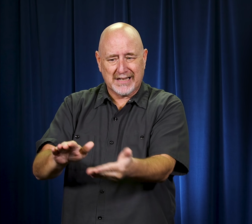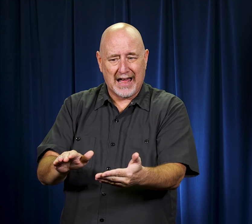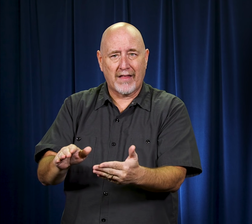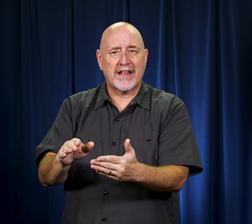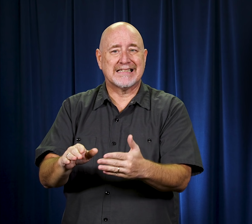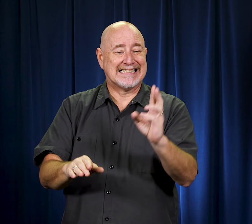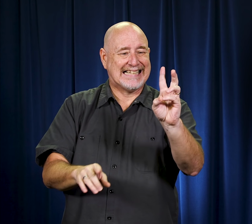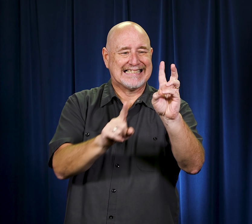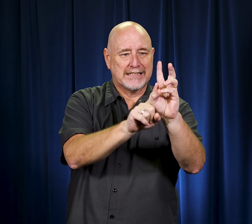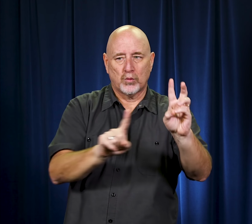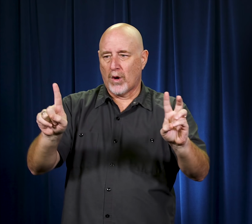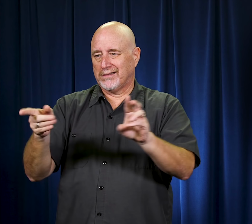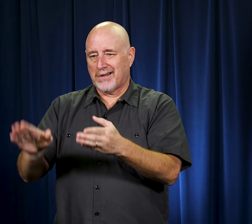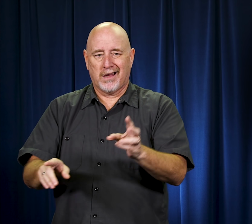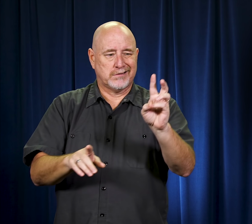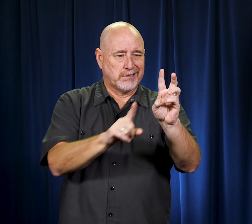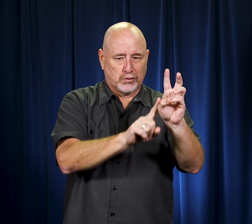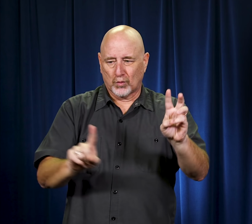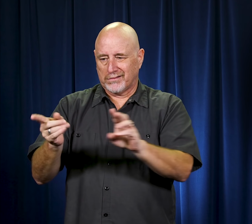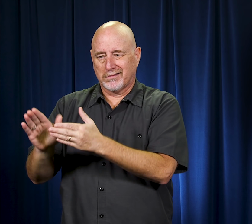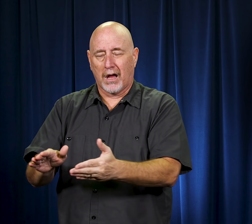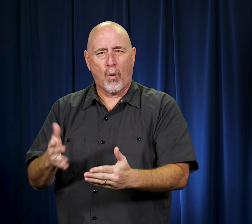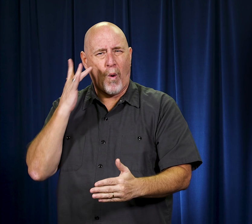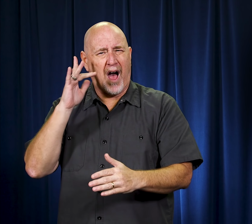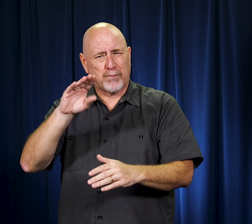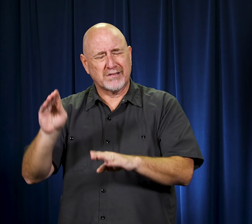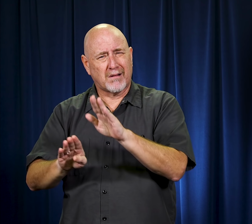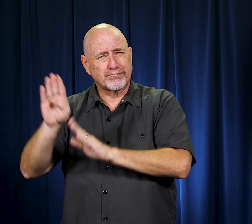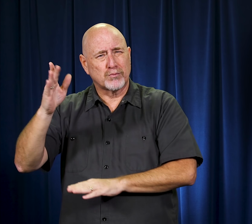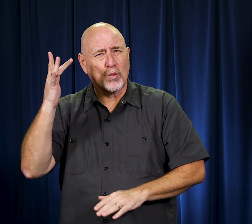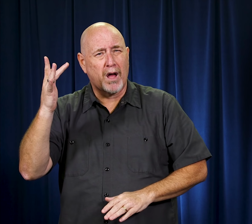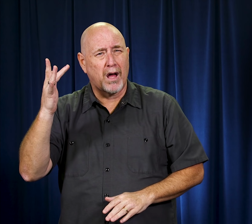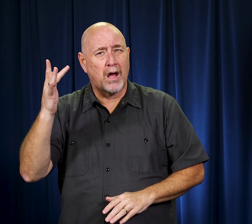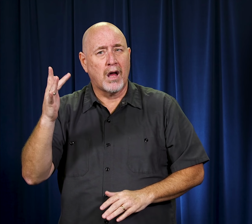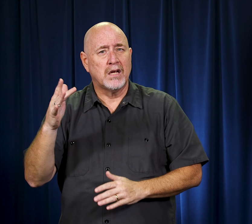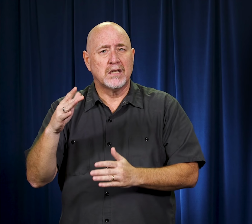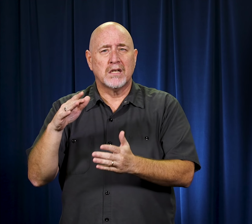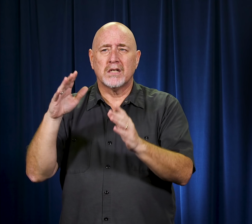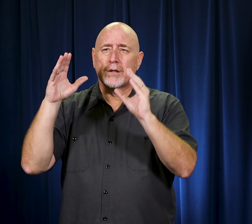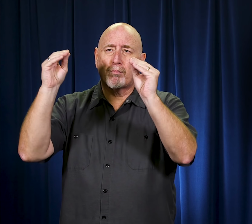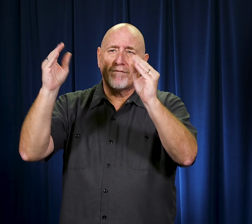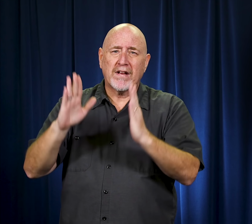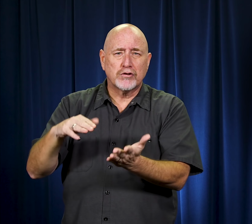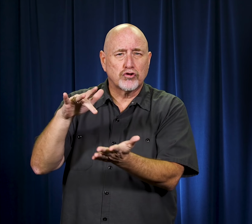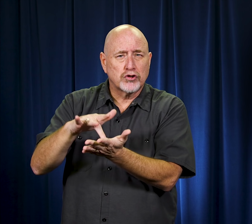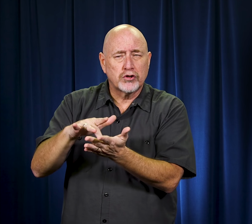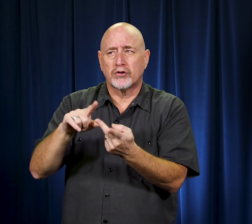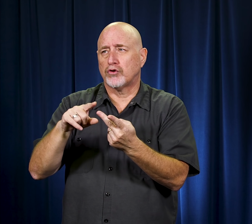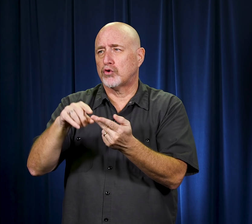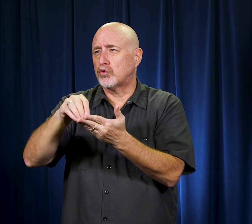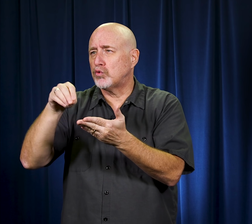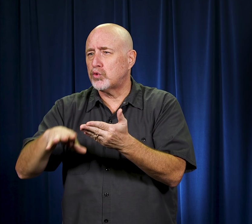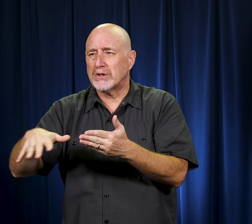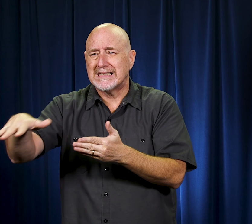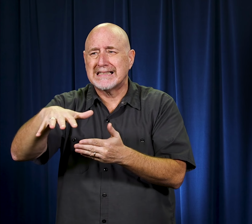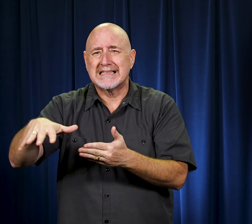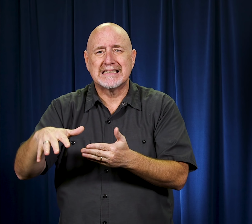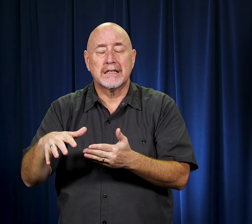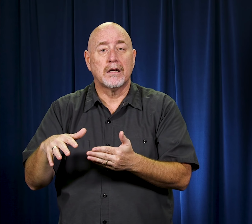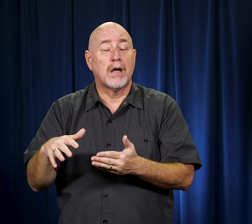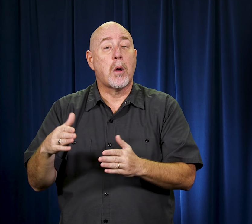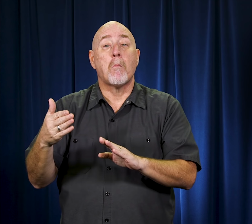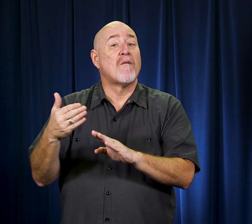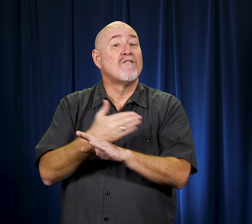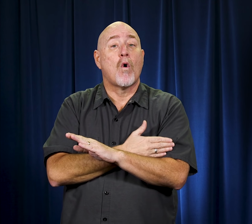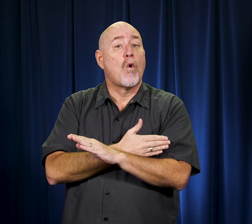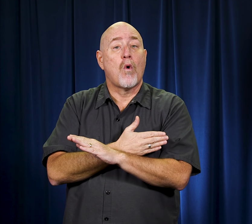6. Well, why was the death rate so high? The medical professors and the students, before that they